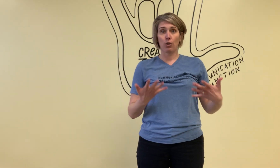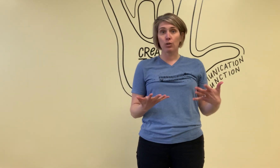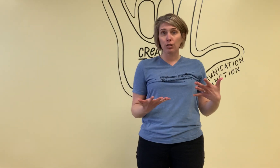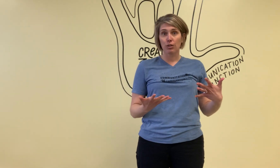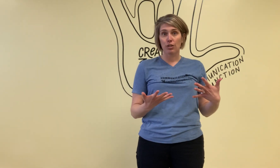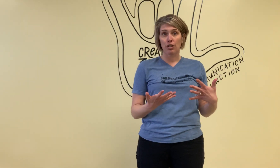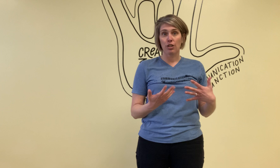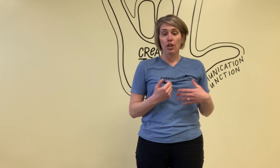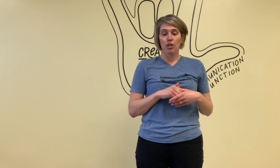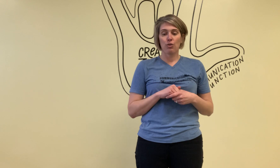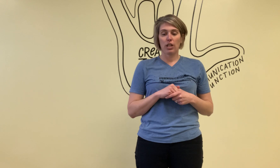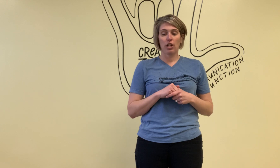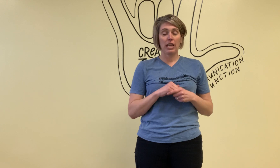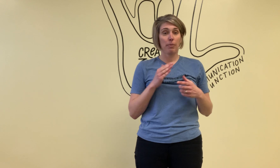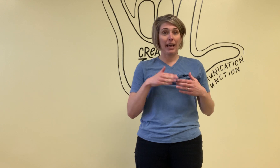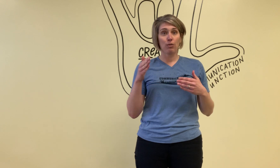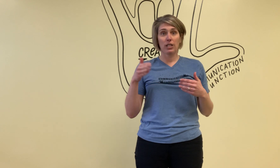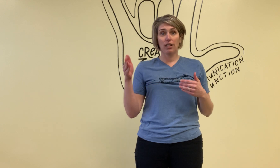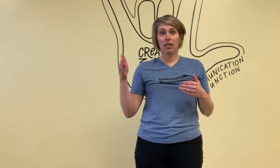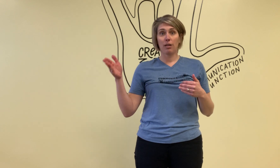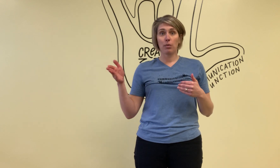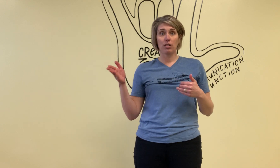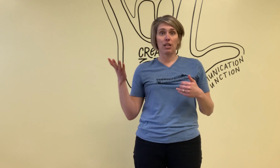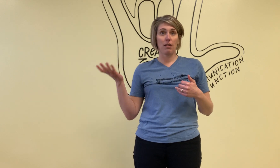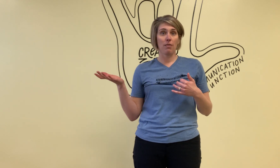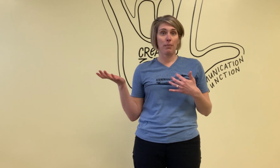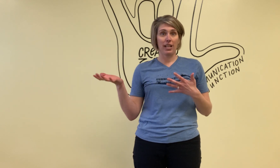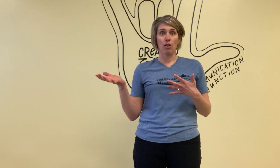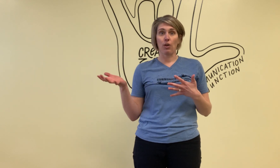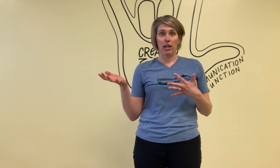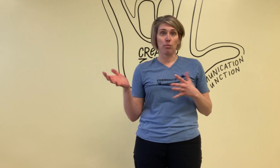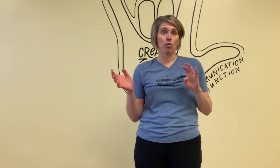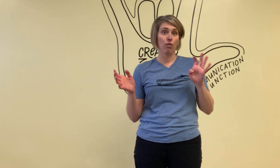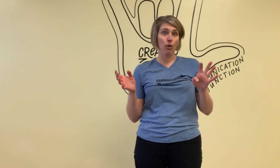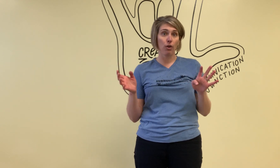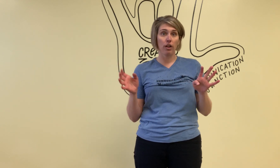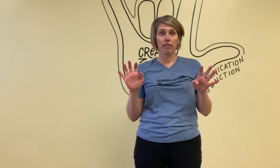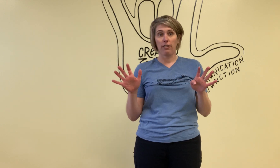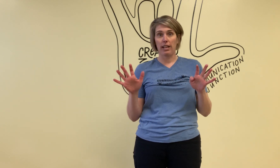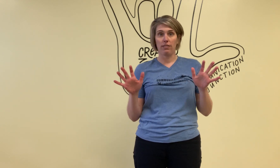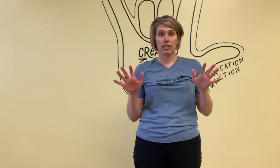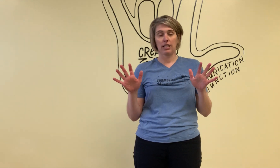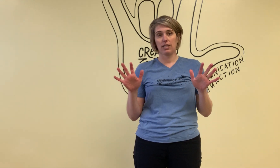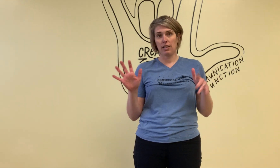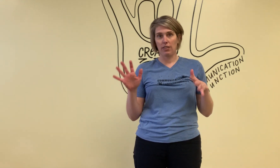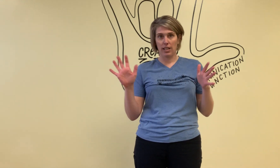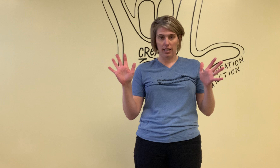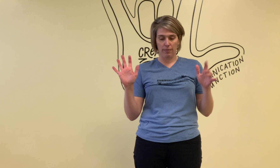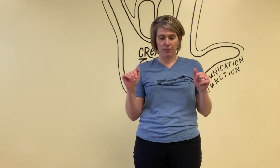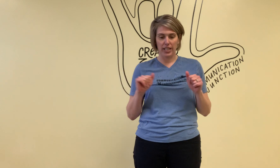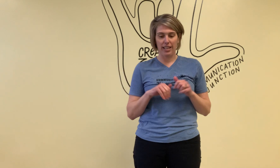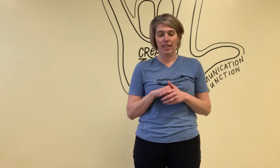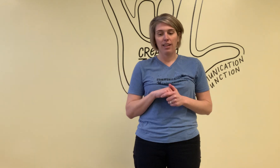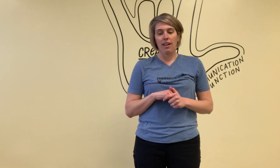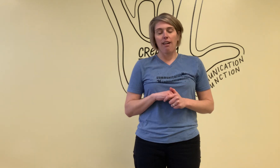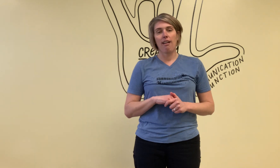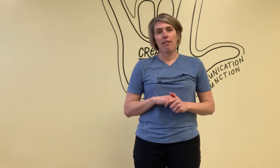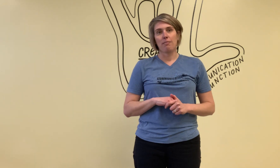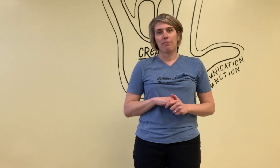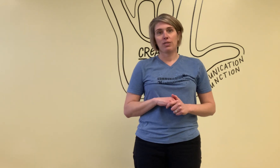older learner, you can keep counting the numbers and making rhymes with 4 and 5 and 6, 7, 8, 9, 10.